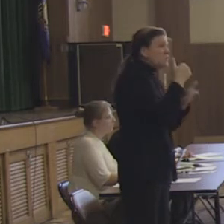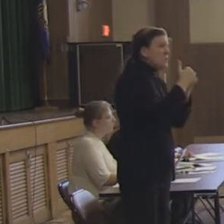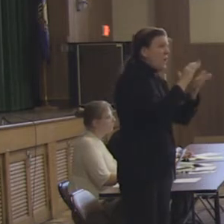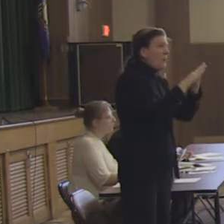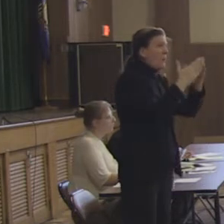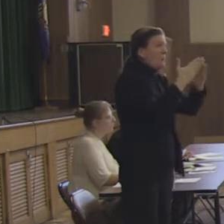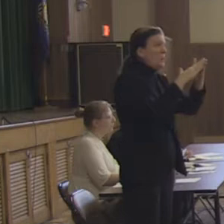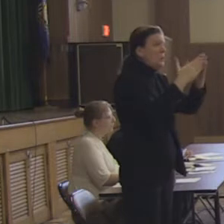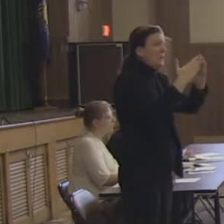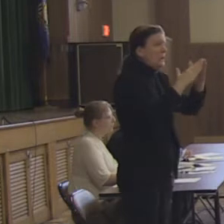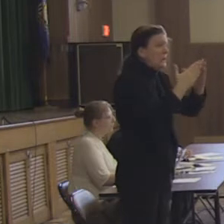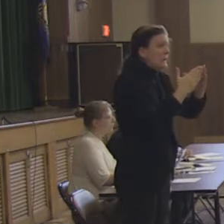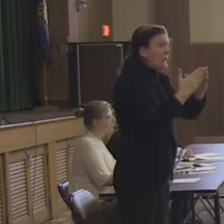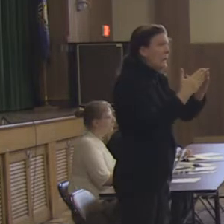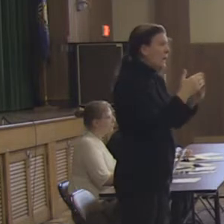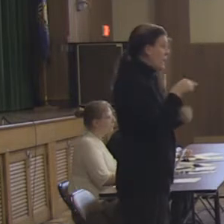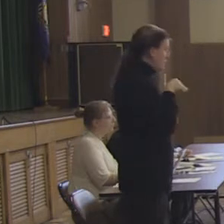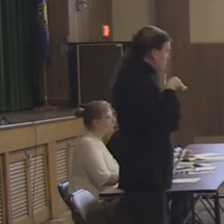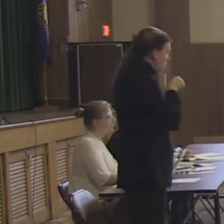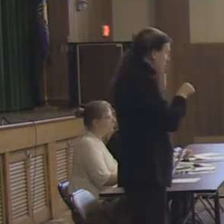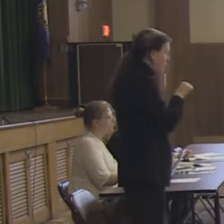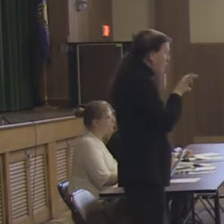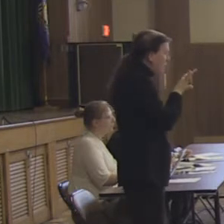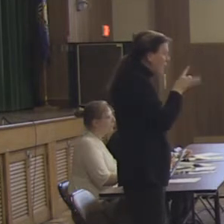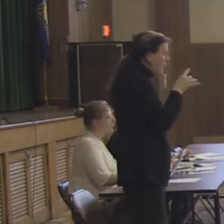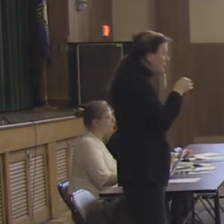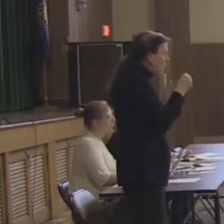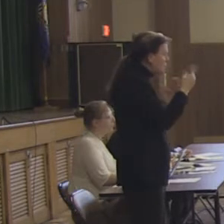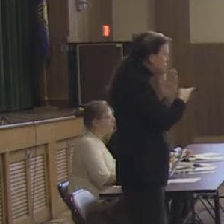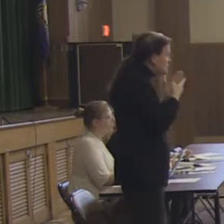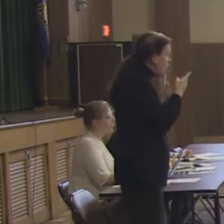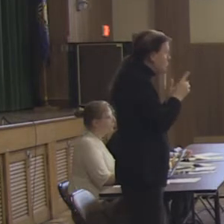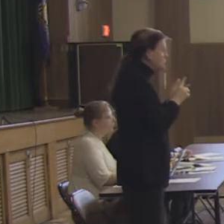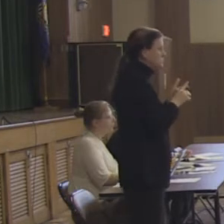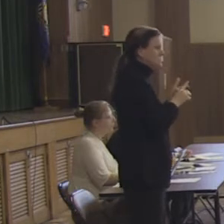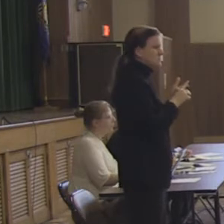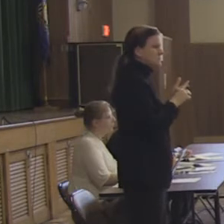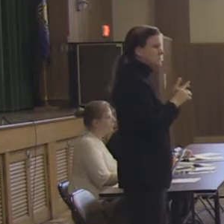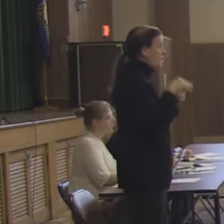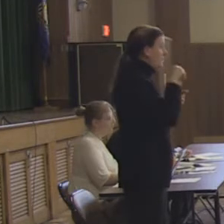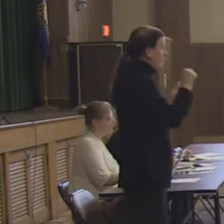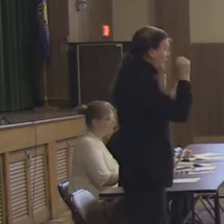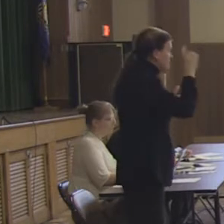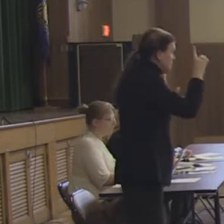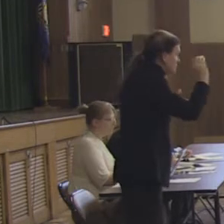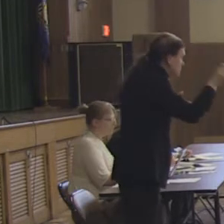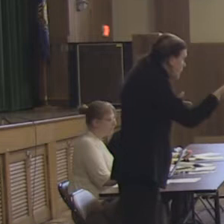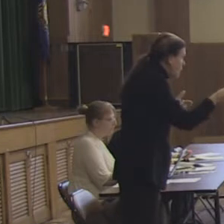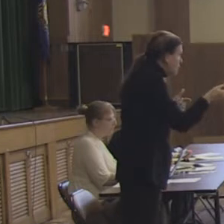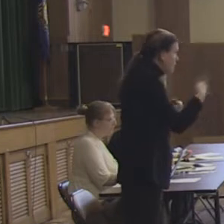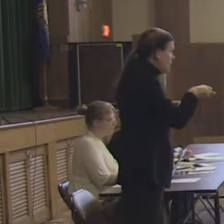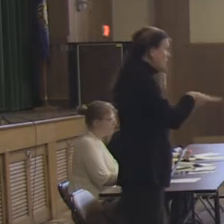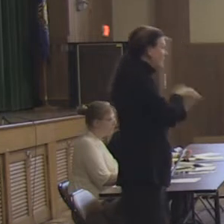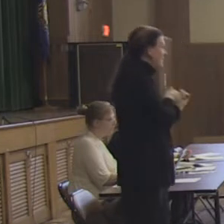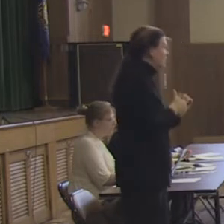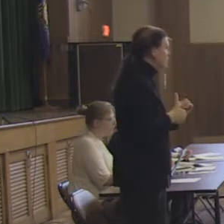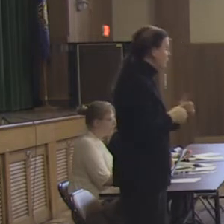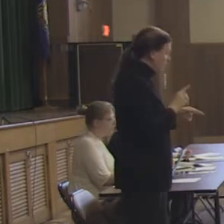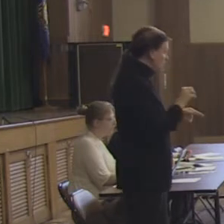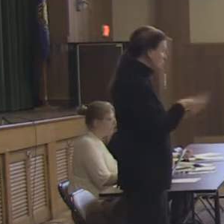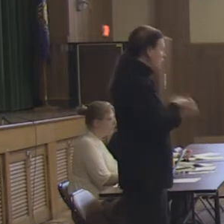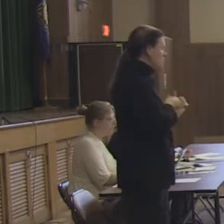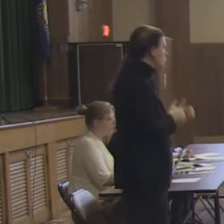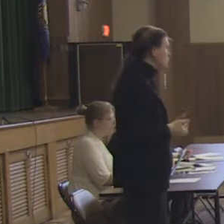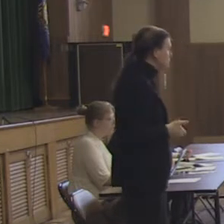and you pay them close to minimum wage, and you don't reimburse them for their school expenses, they're gonna leave, and they do,